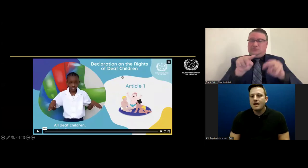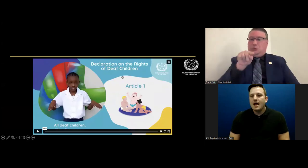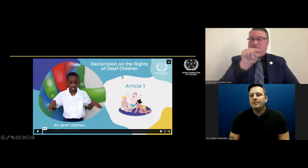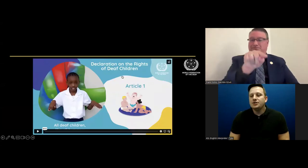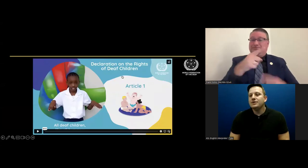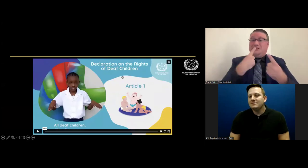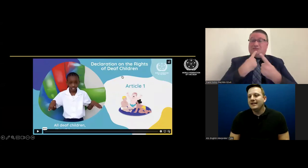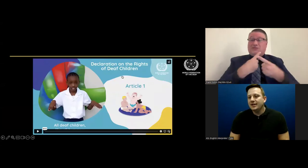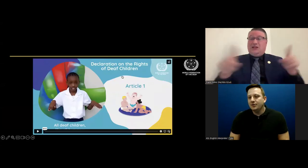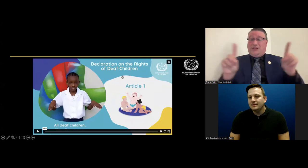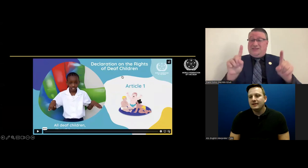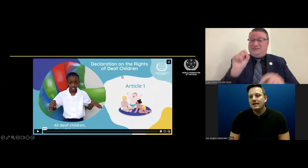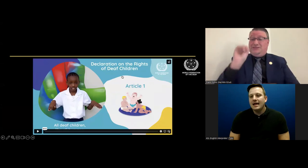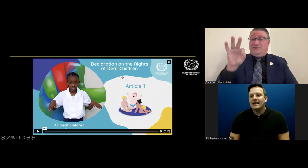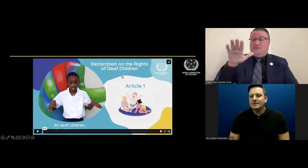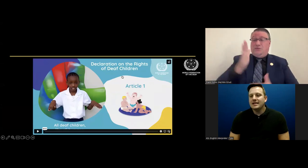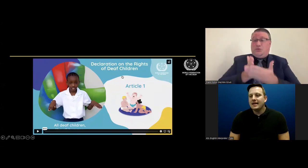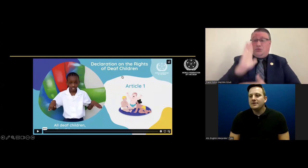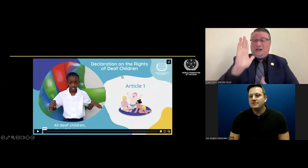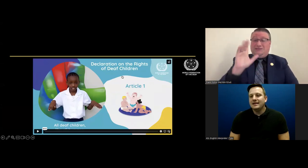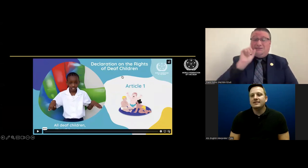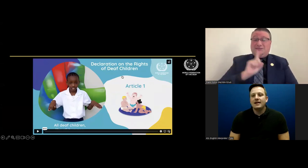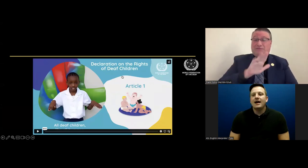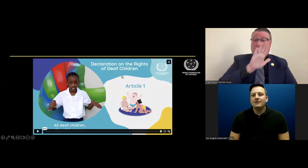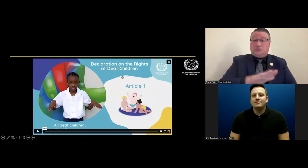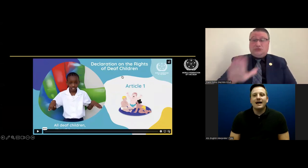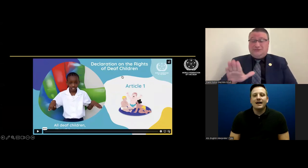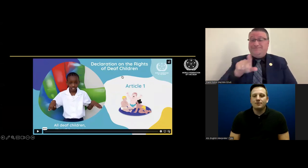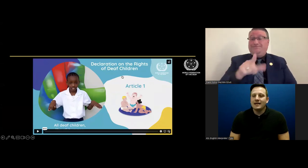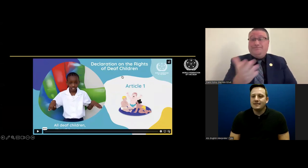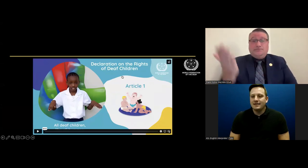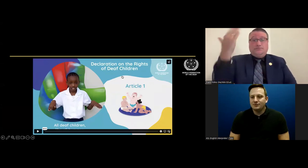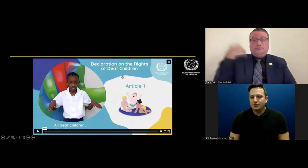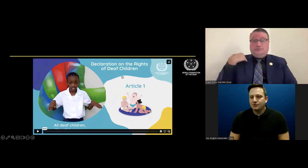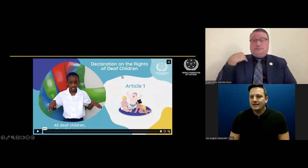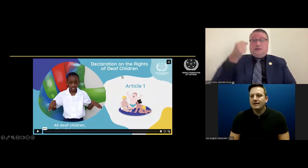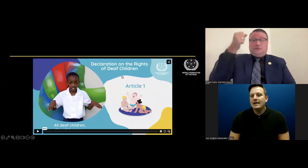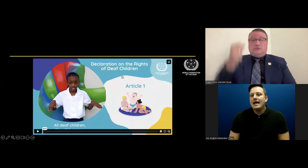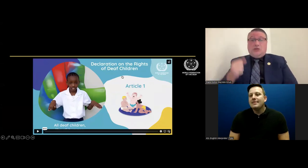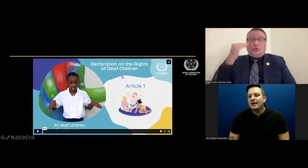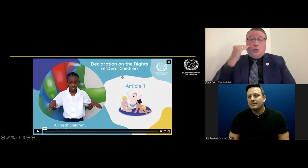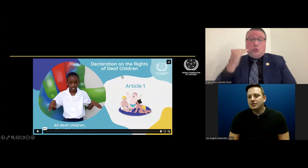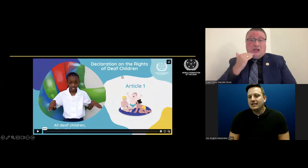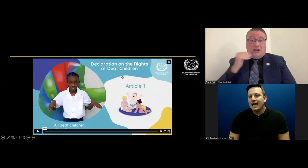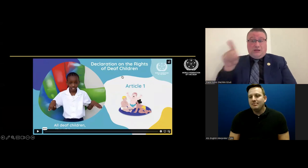I'm going to show this video, and it was an announcement of the rights of deaf children that originally